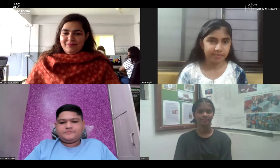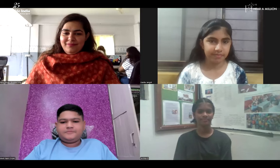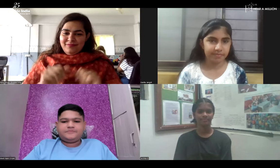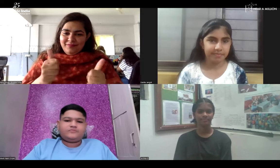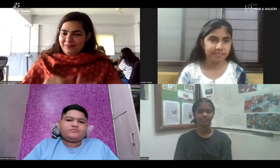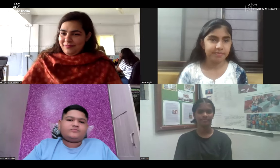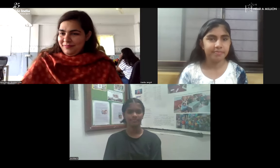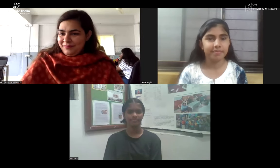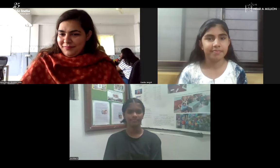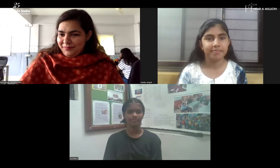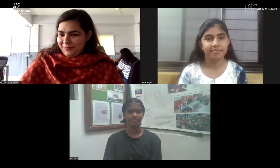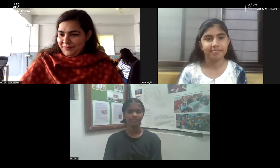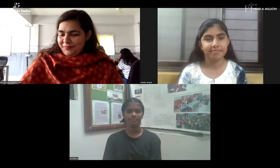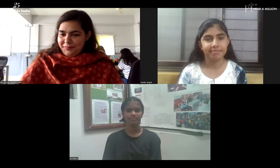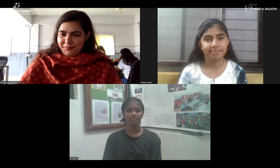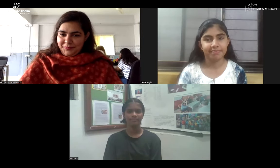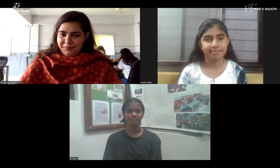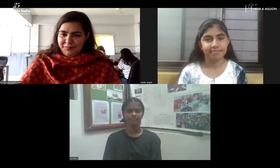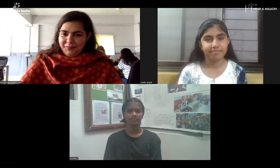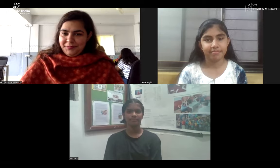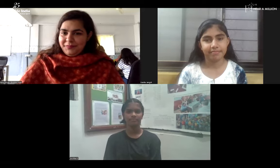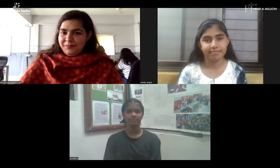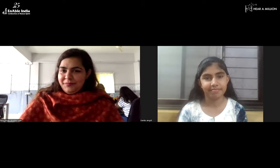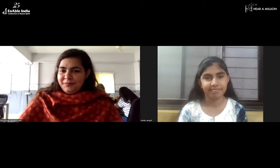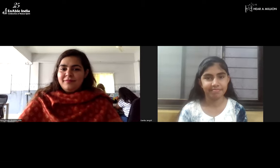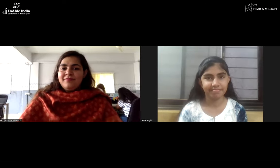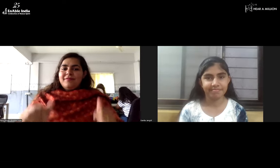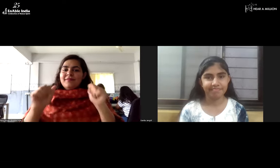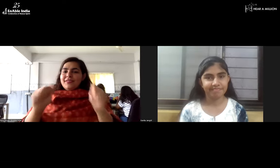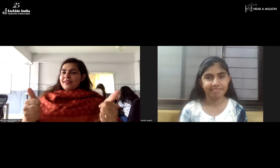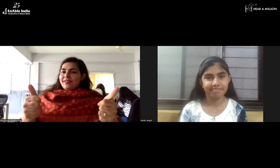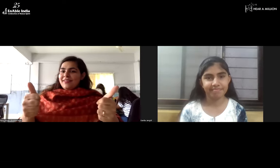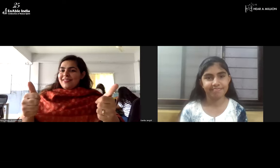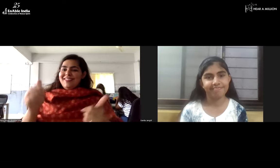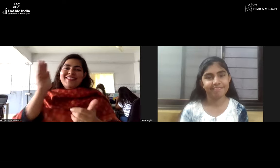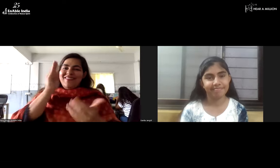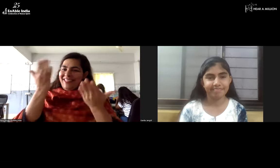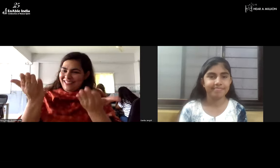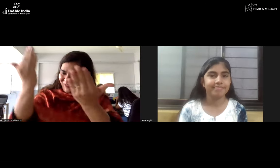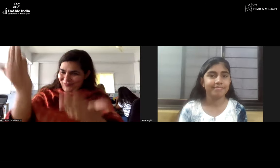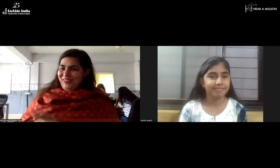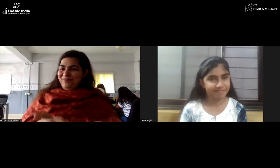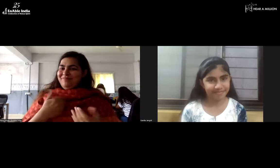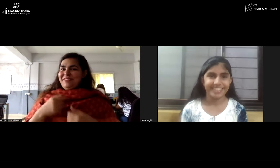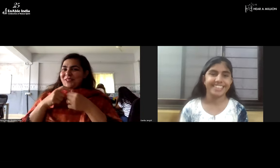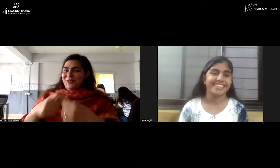So we can start with the panel discussion. So, yes, you can see me clearly. Am I visible?